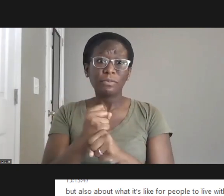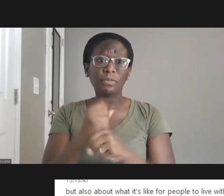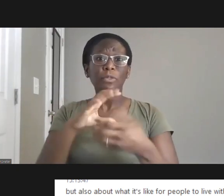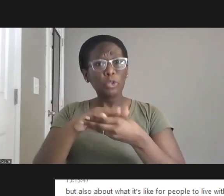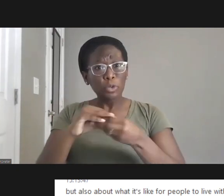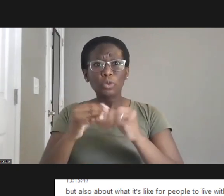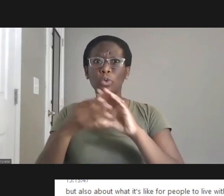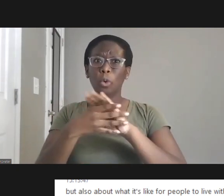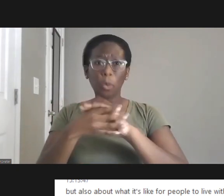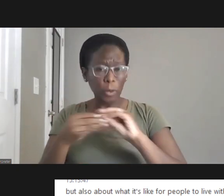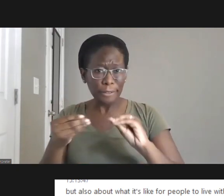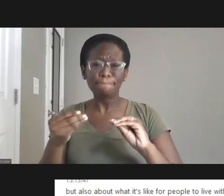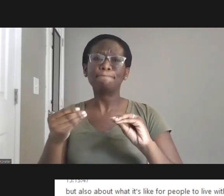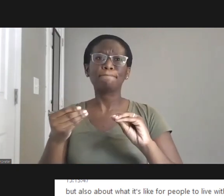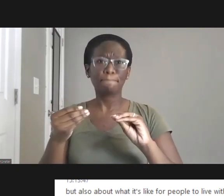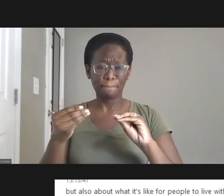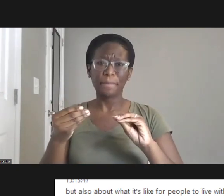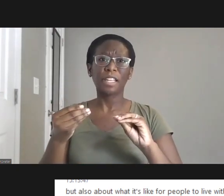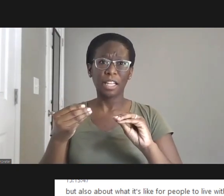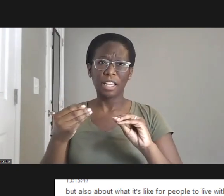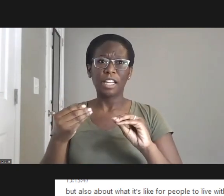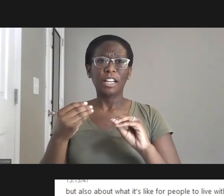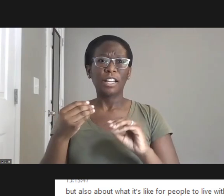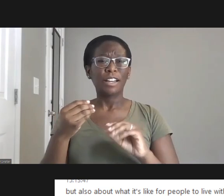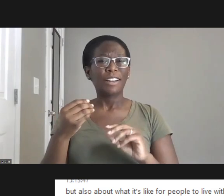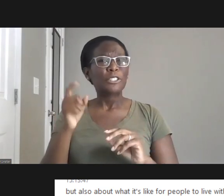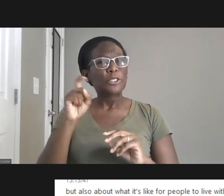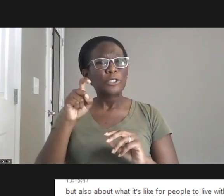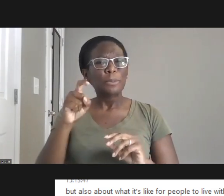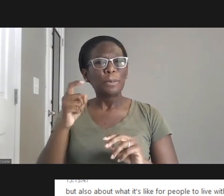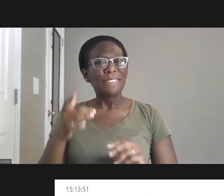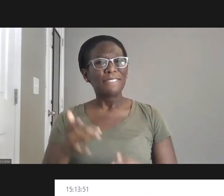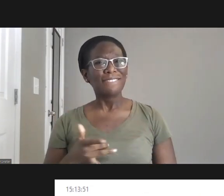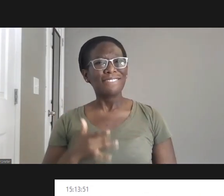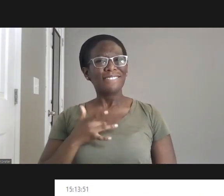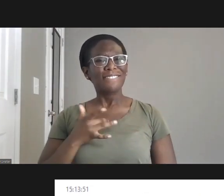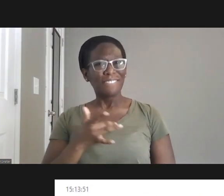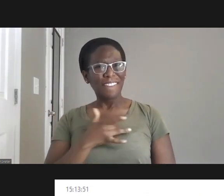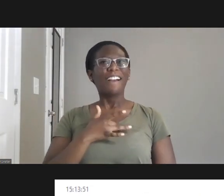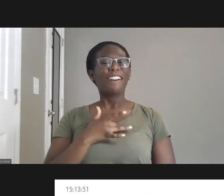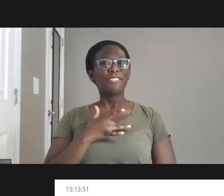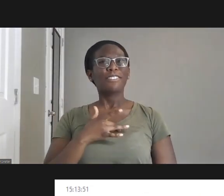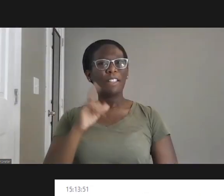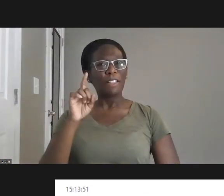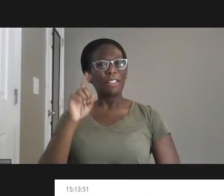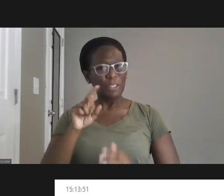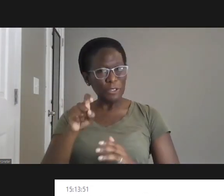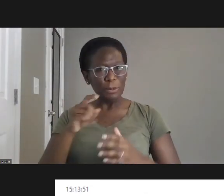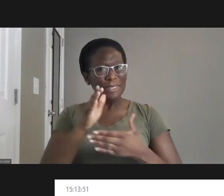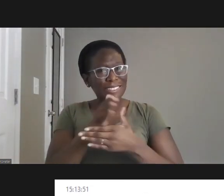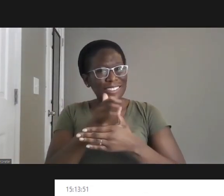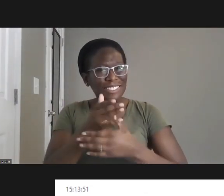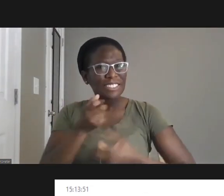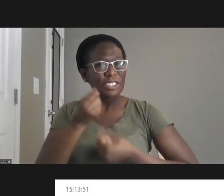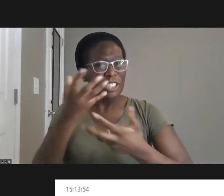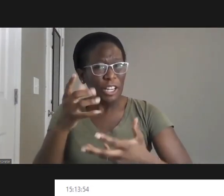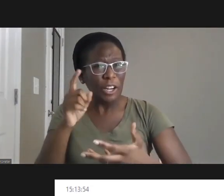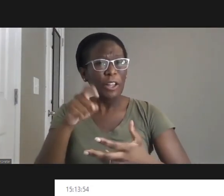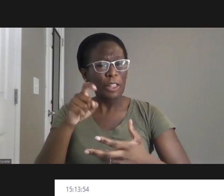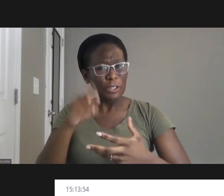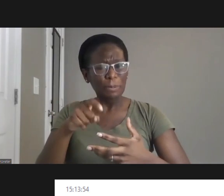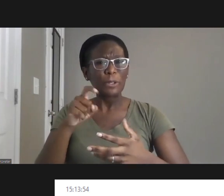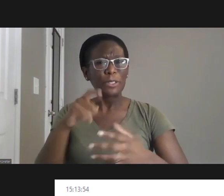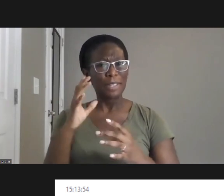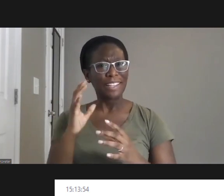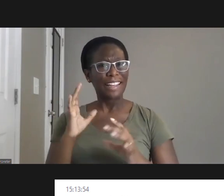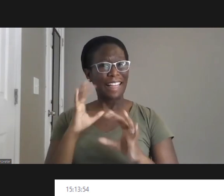Stories are meant to be felt. They are shared, they're meant to be felt. We're meant to engage and relate to the